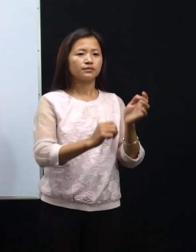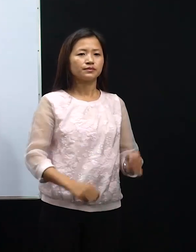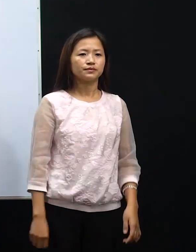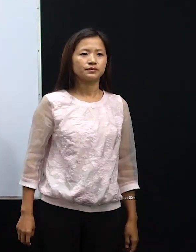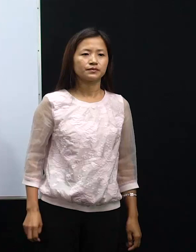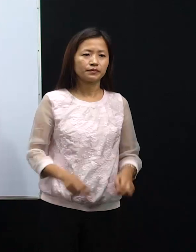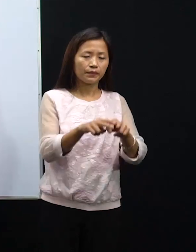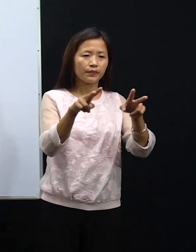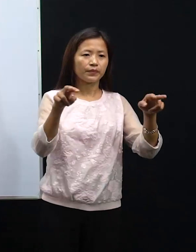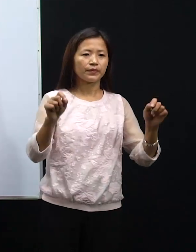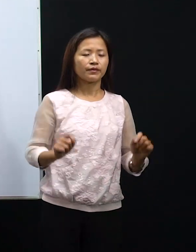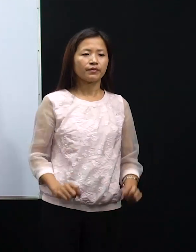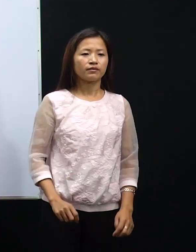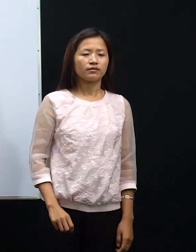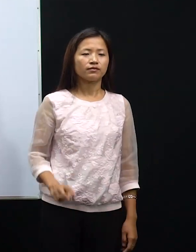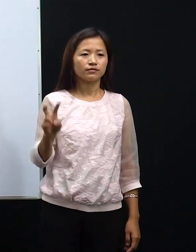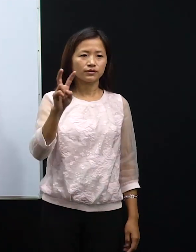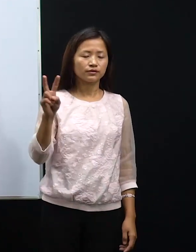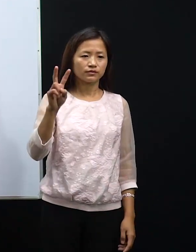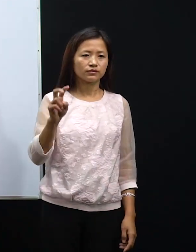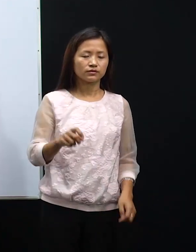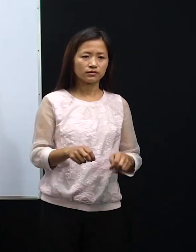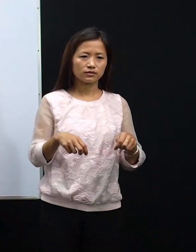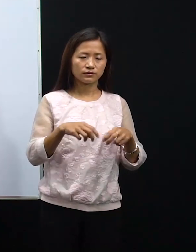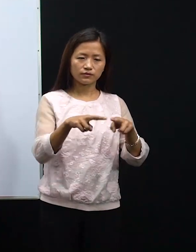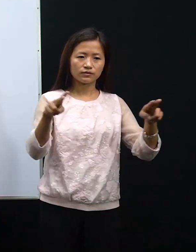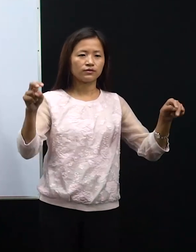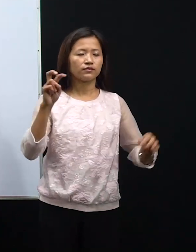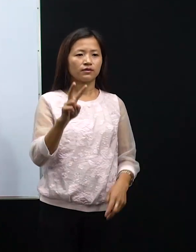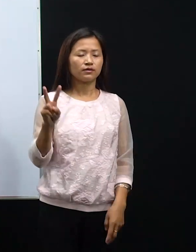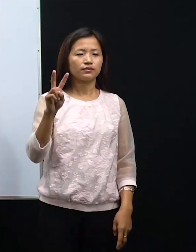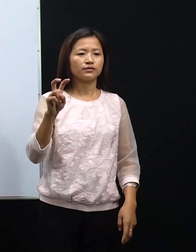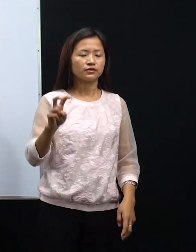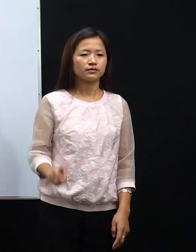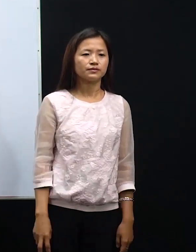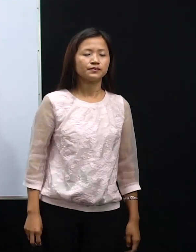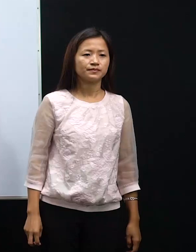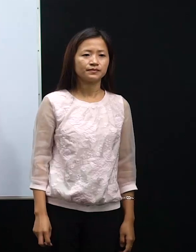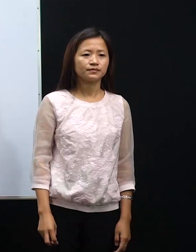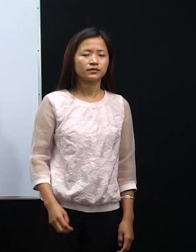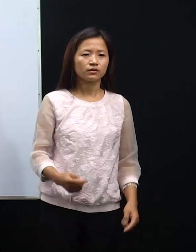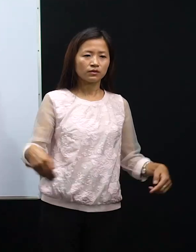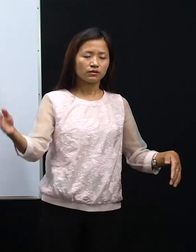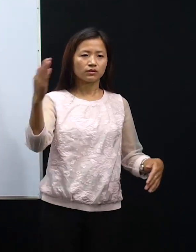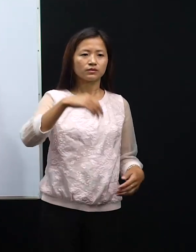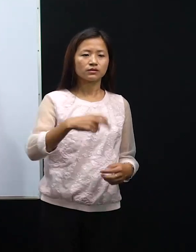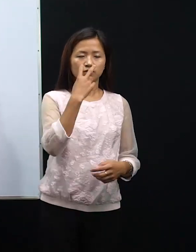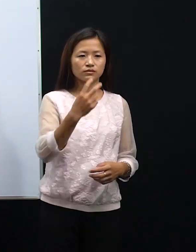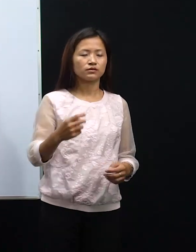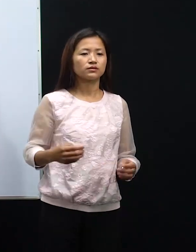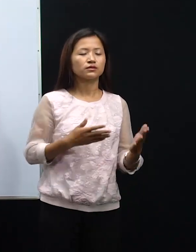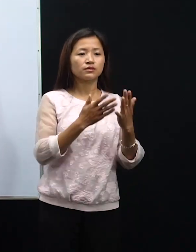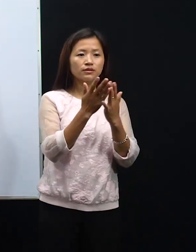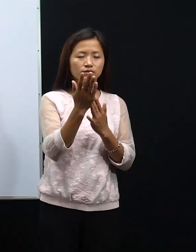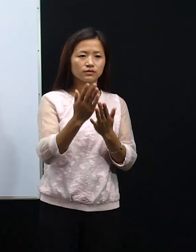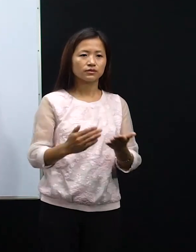is the difference. They have same variables and different variables. So like terms and unlike terms, we'll be coming across this in the exercise. You